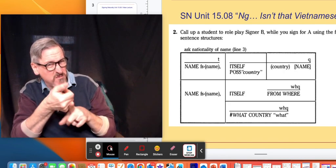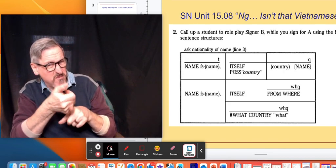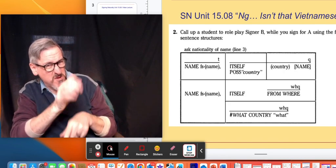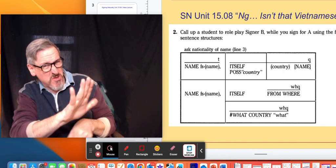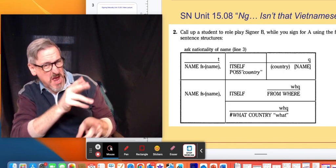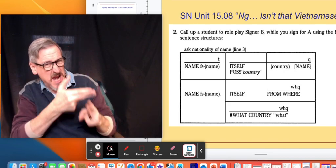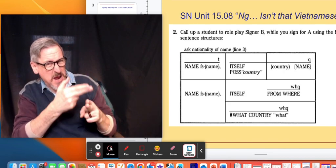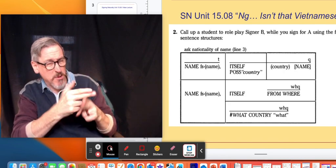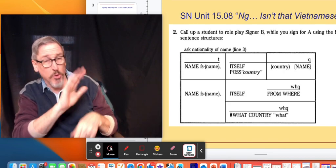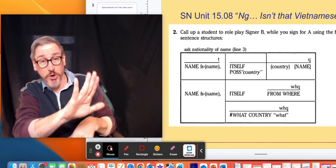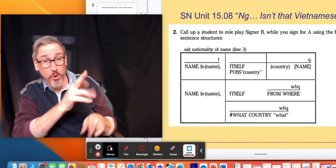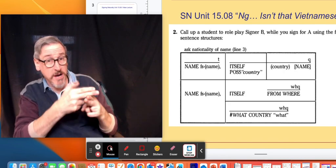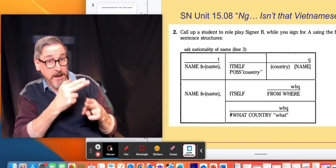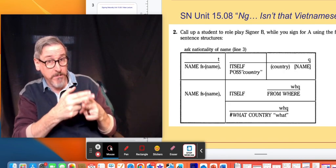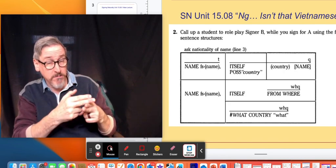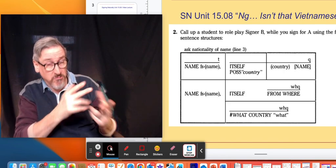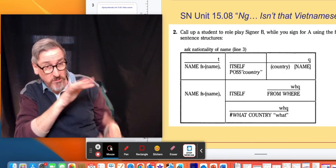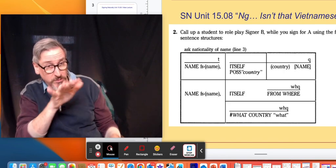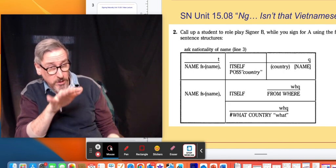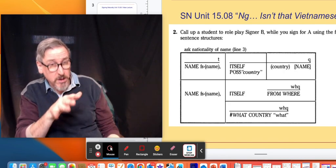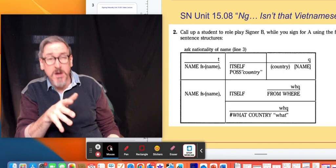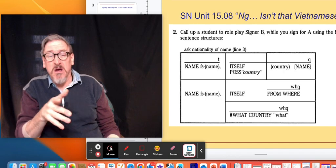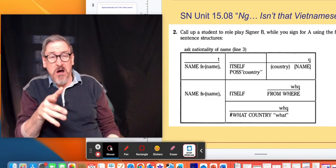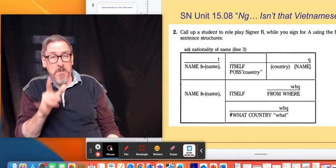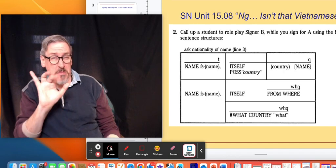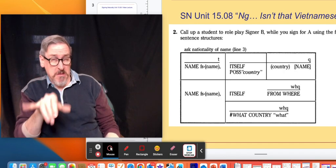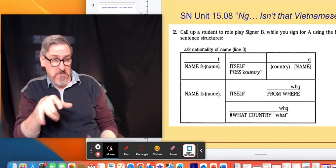name, or your name.